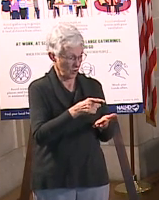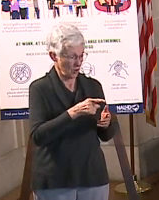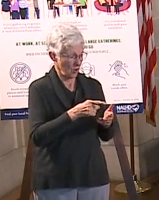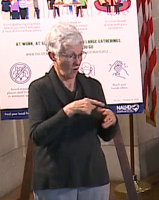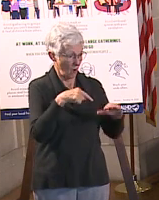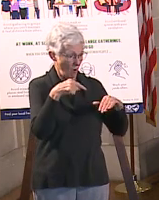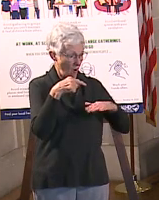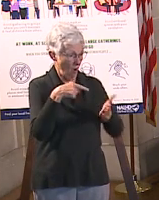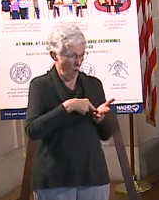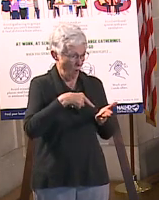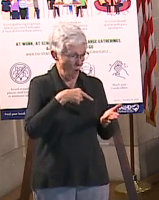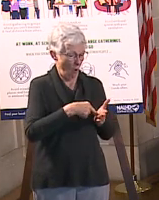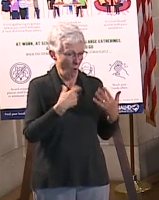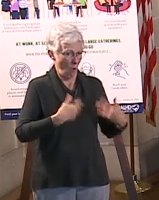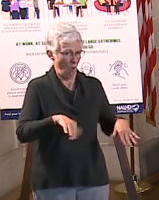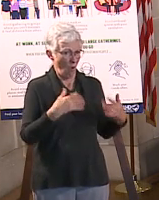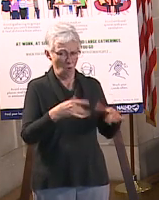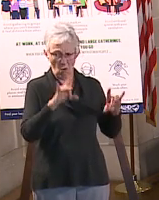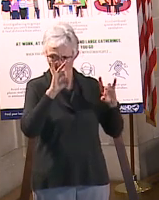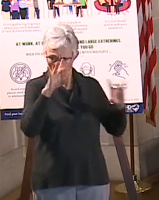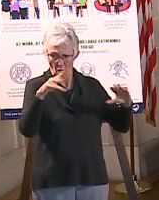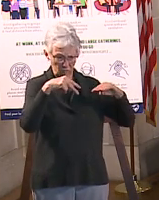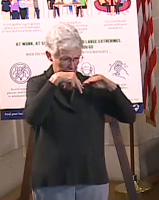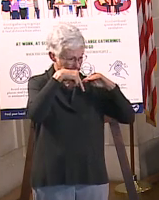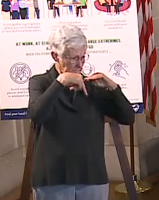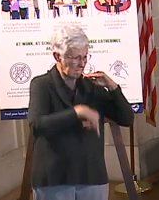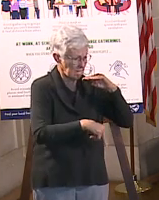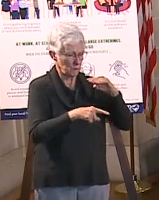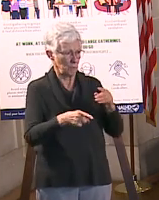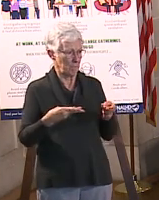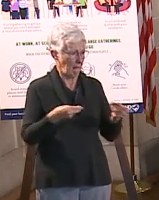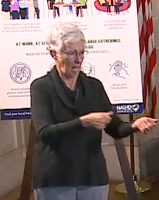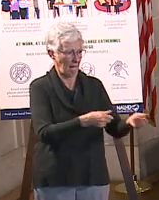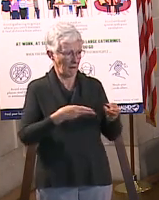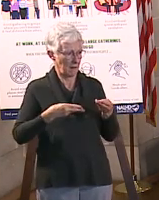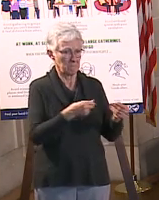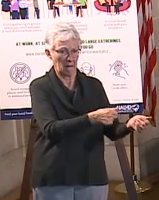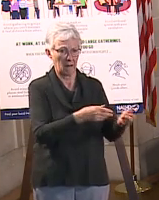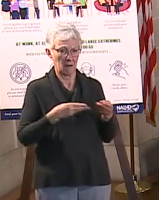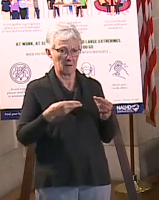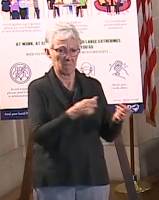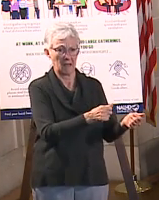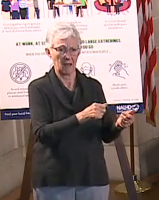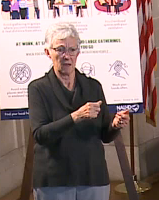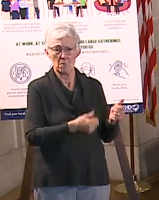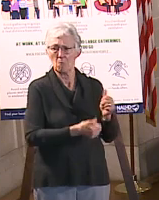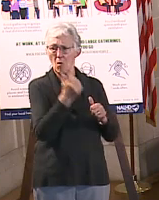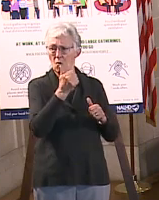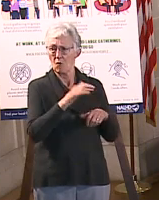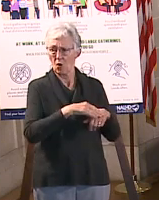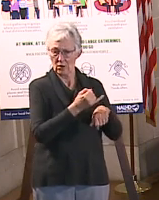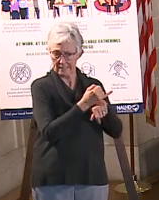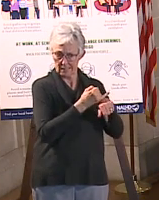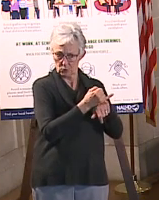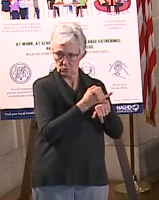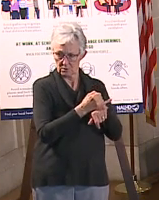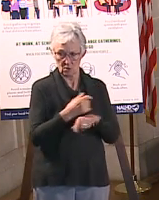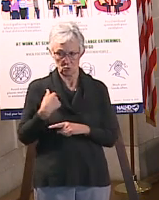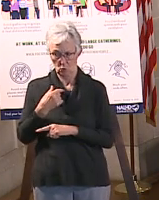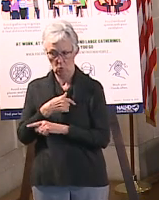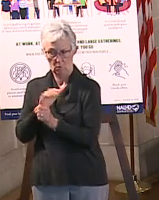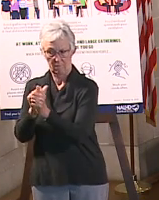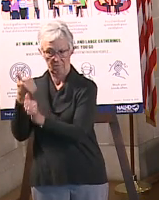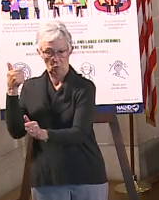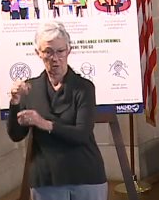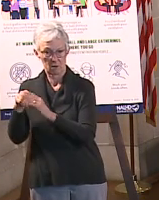lot of your budget to the interest payments. So we have avoided that here in Nebraska for over 150 years. We should